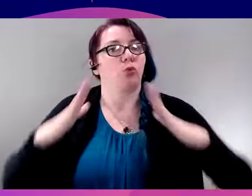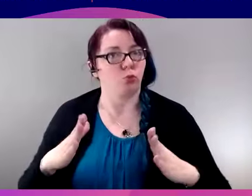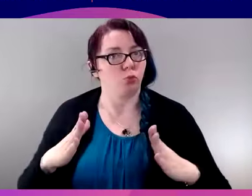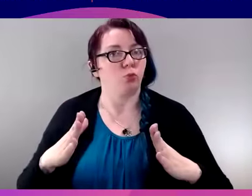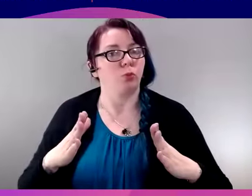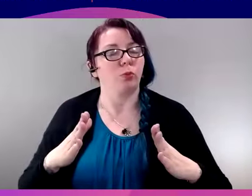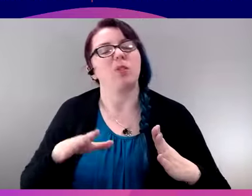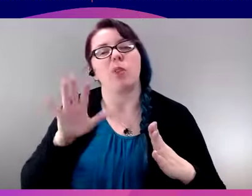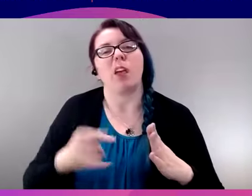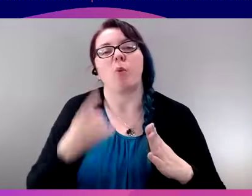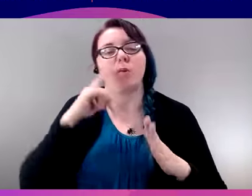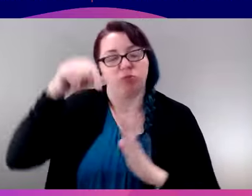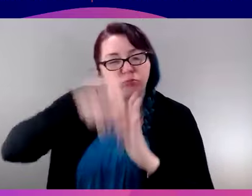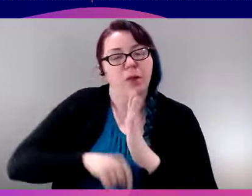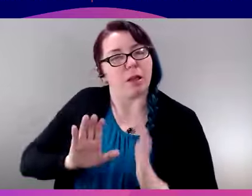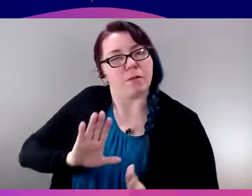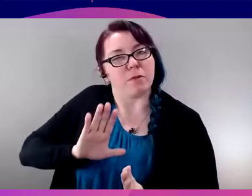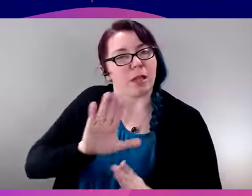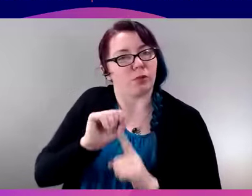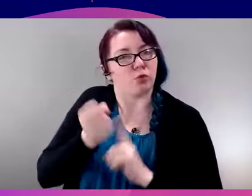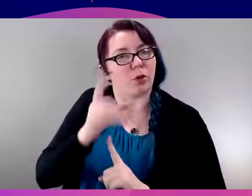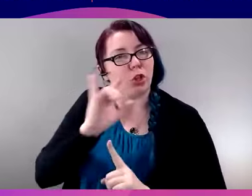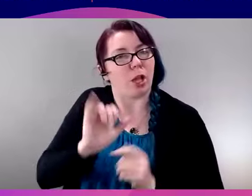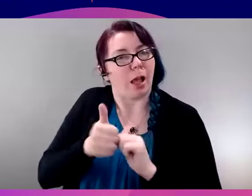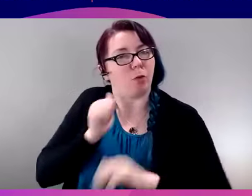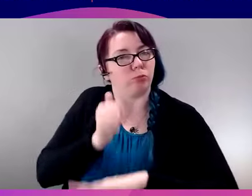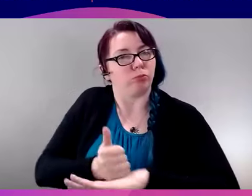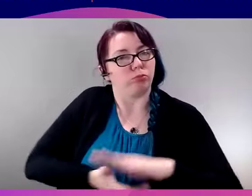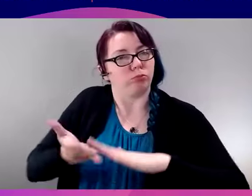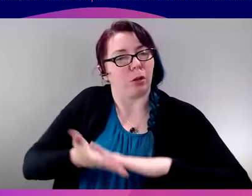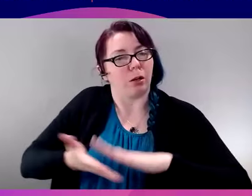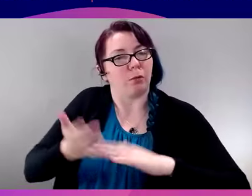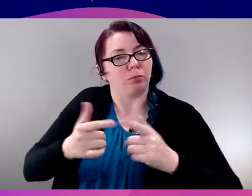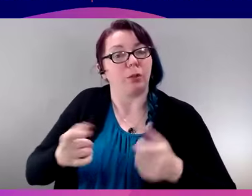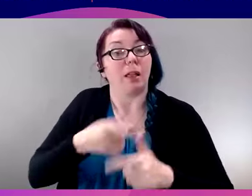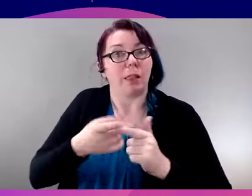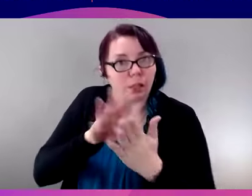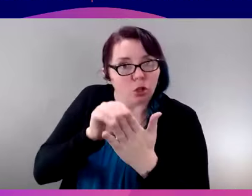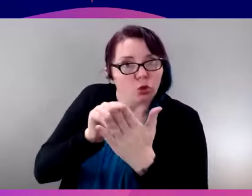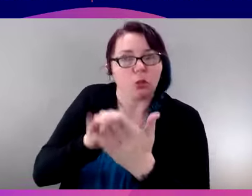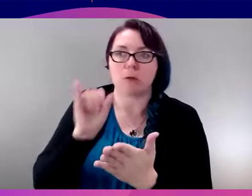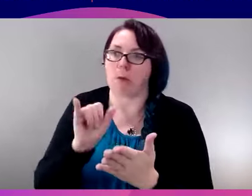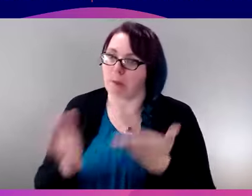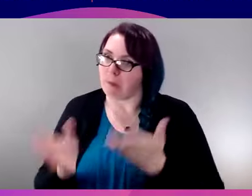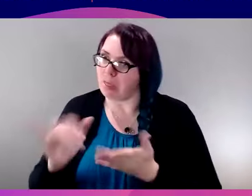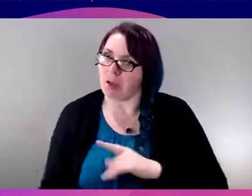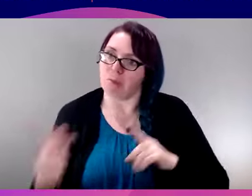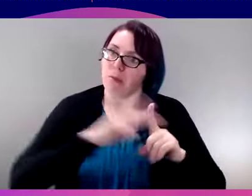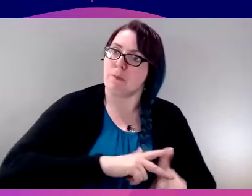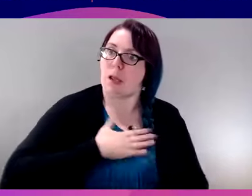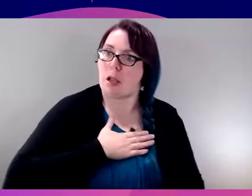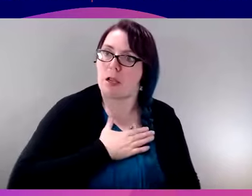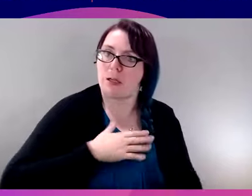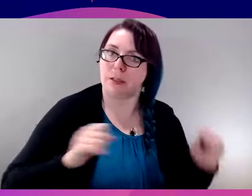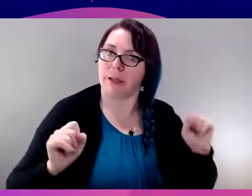demonstrating the need for animal-friendly gender-based violence shelters. The ACT team